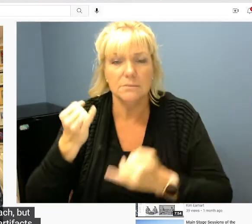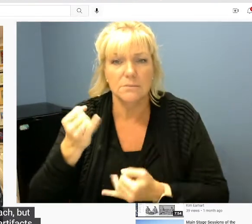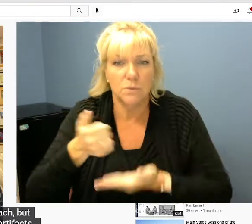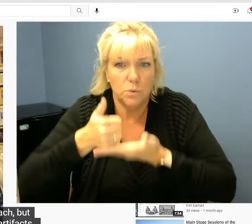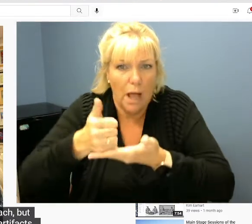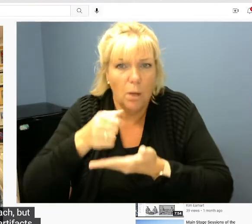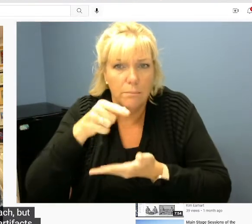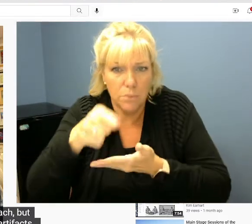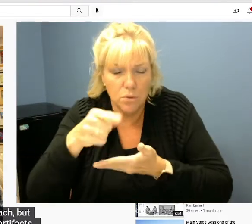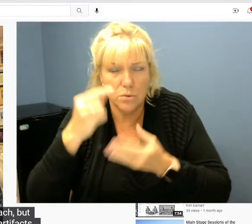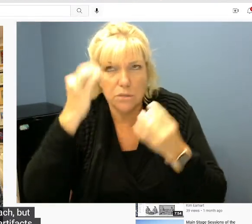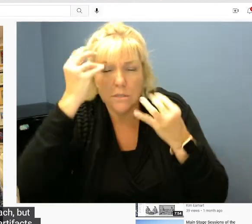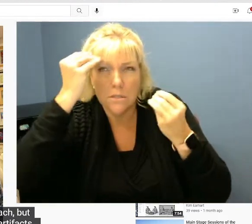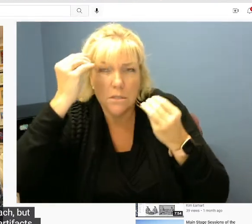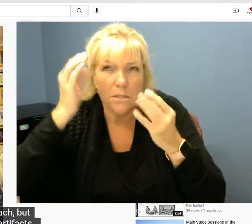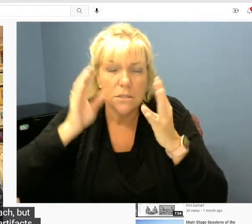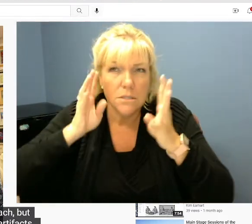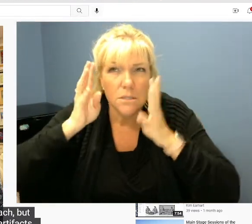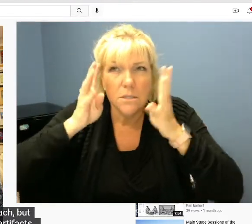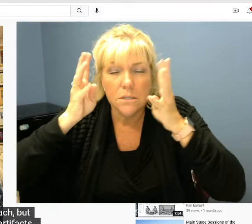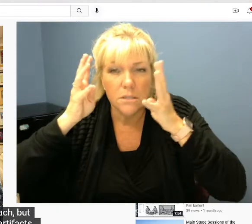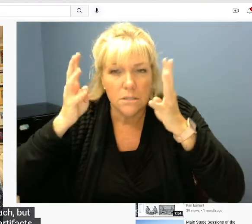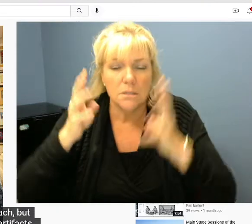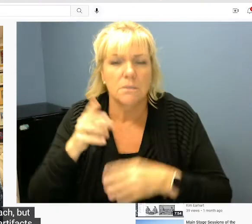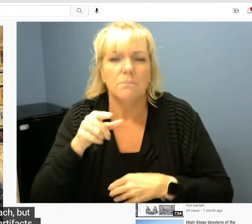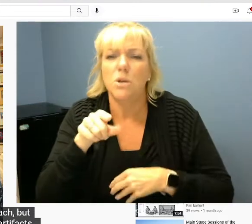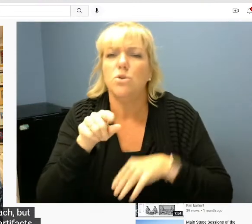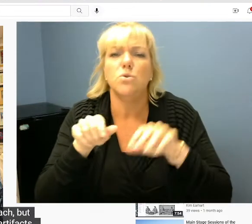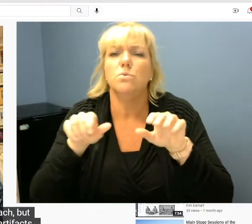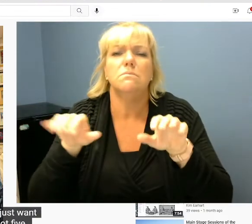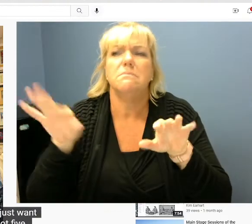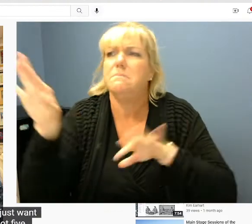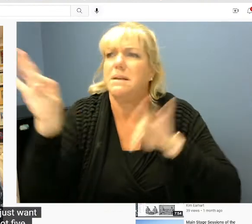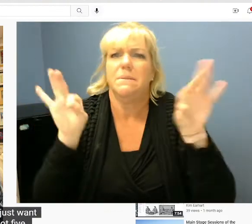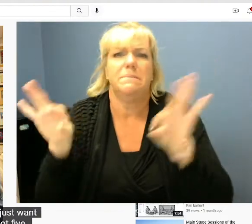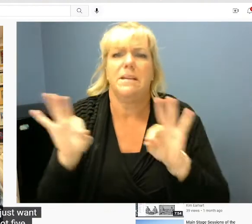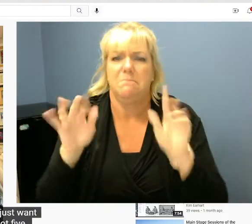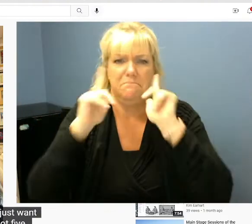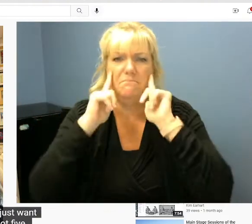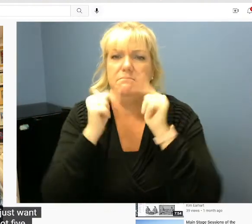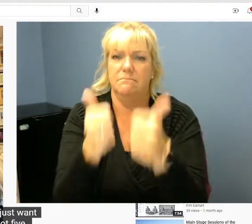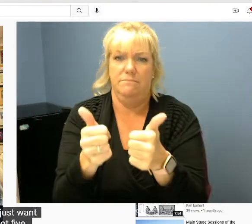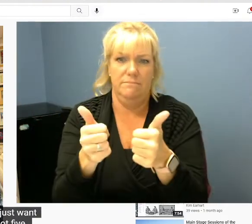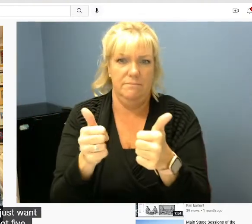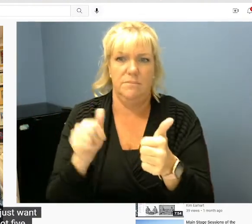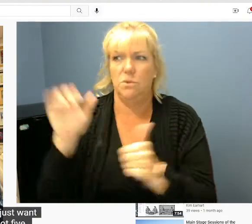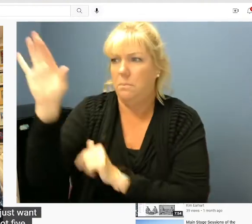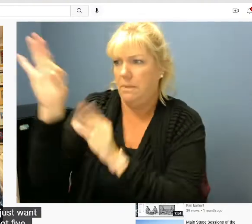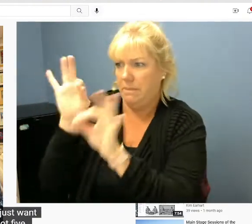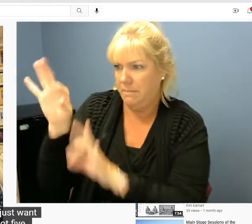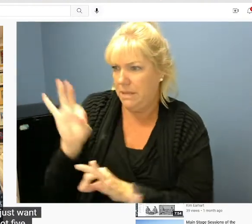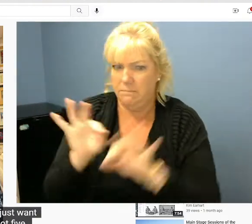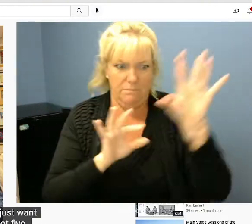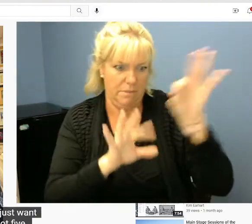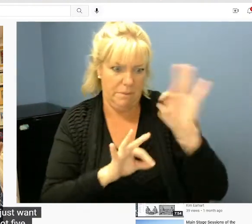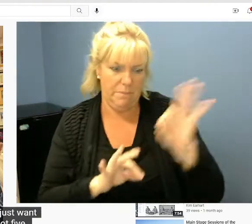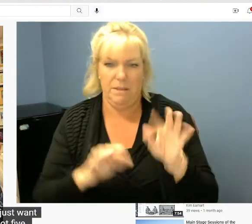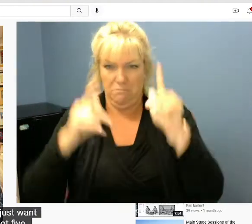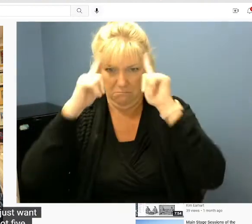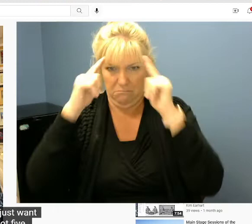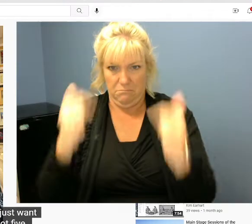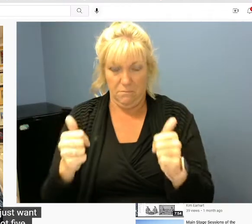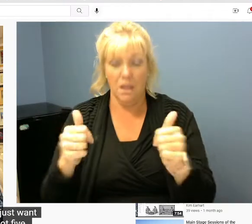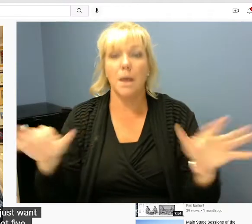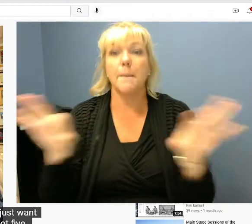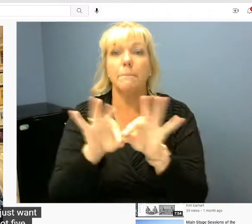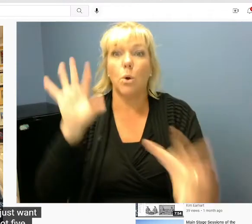approach, but you can choose any combination of artifacts, any combination of documents. You just want to have 5.